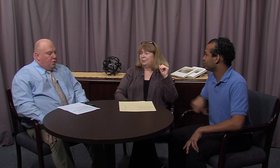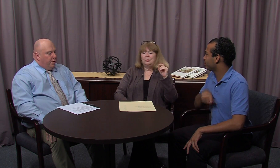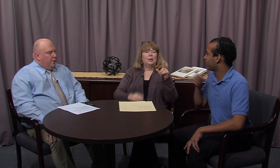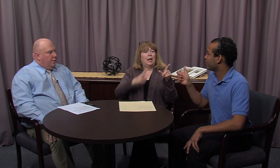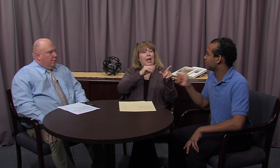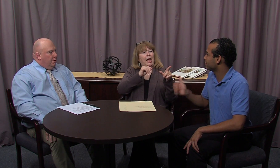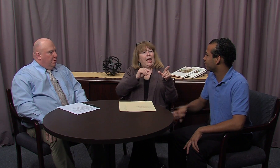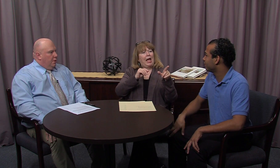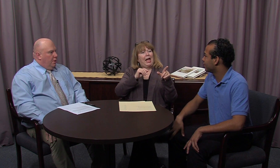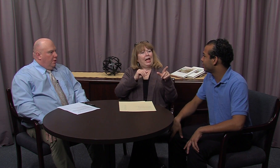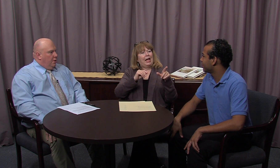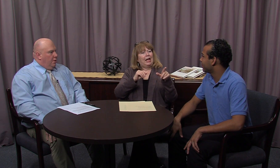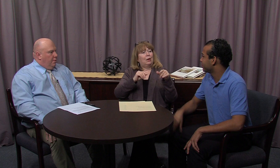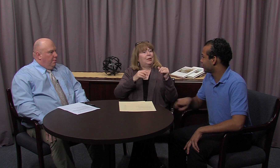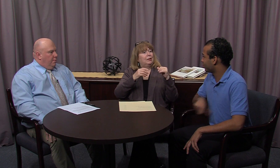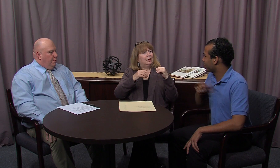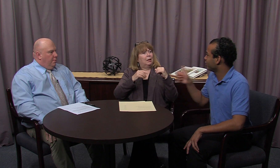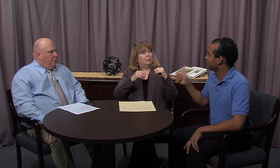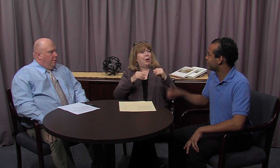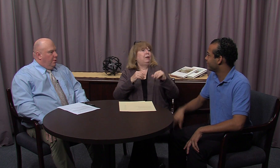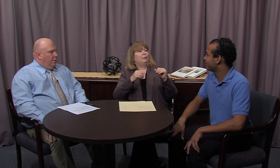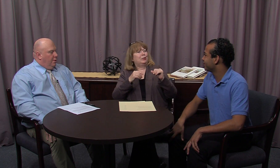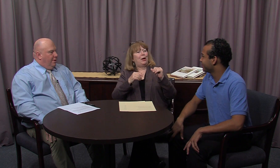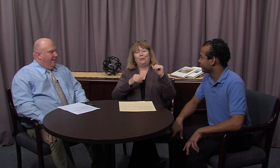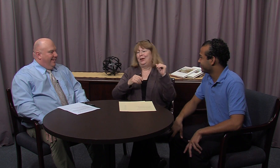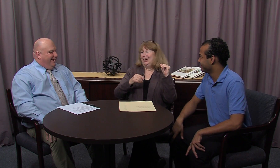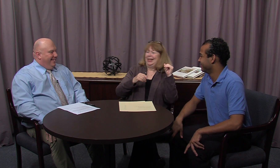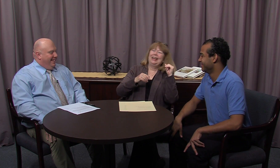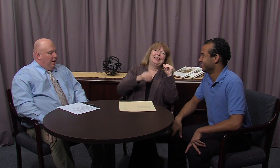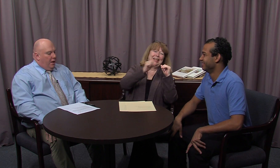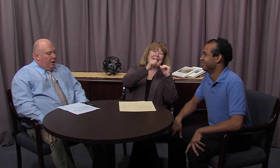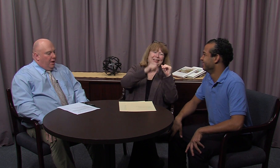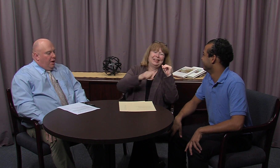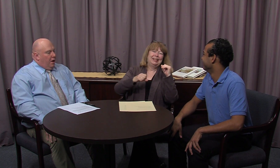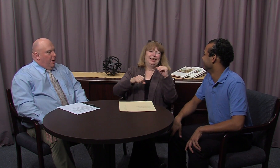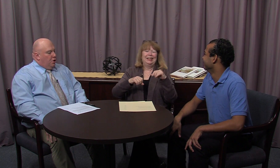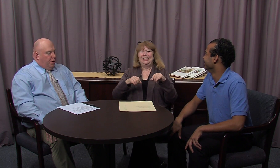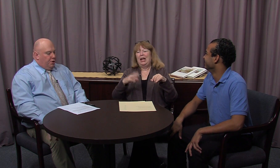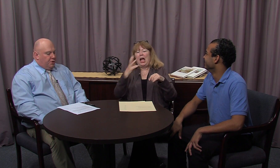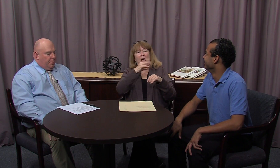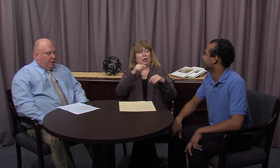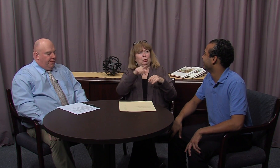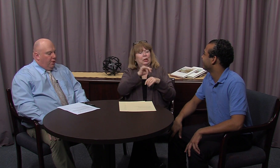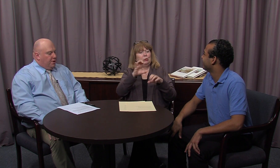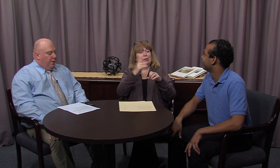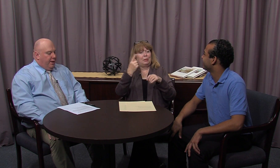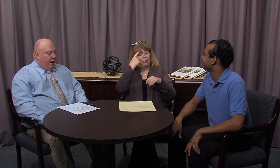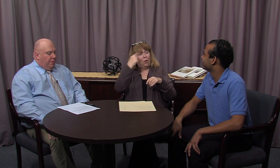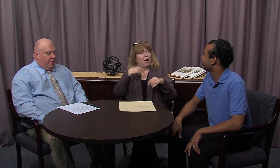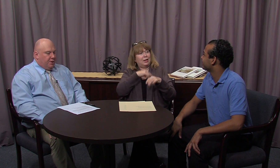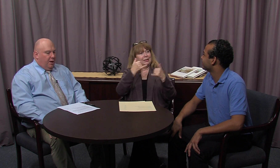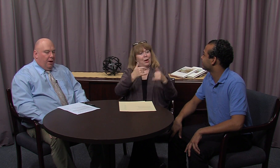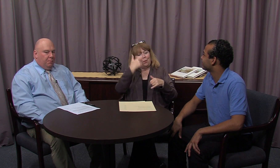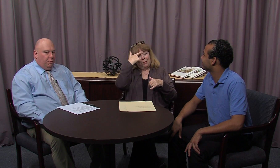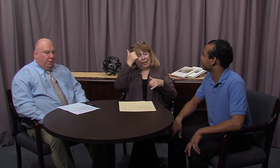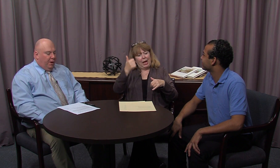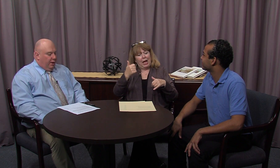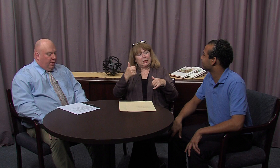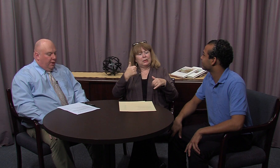can... What? Proud of yourself. Yes. And you can do something for us right now because we've got a lot of other